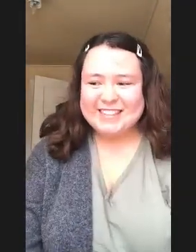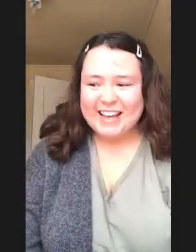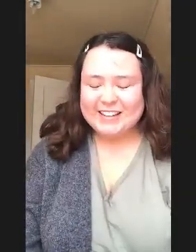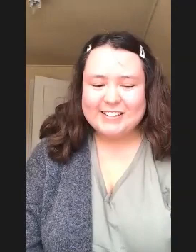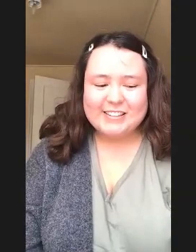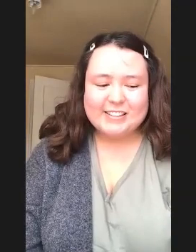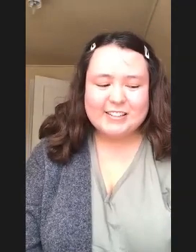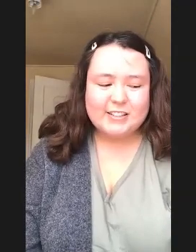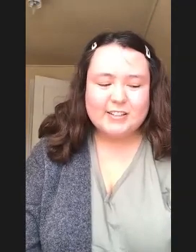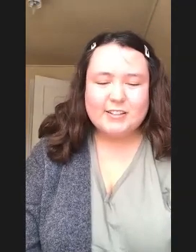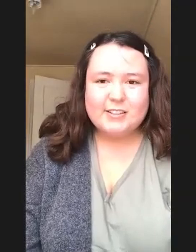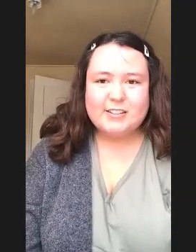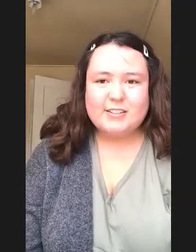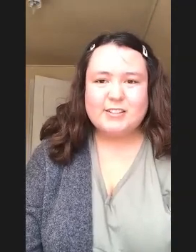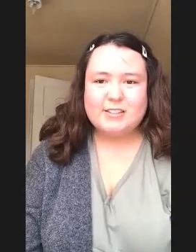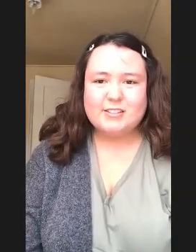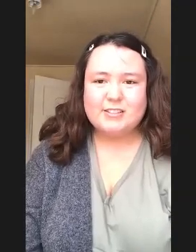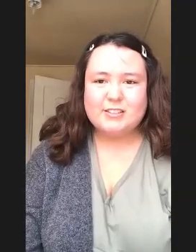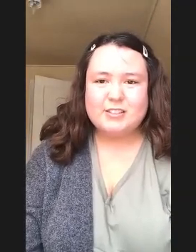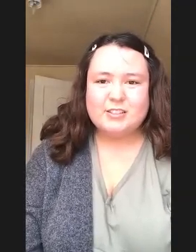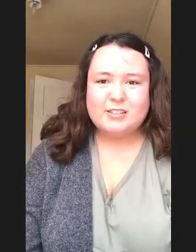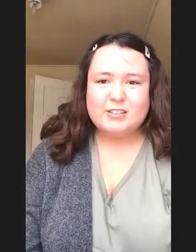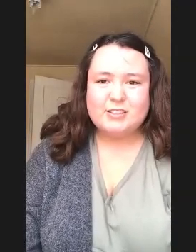Yeah. Oh, really cool.